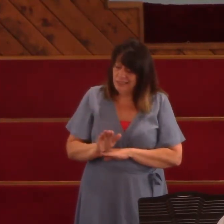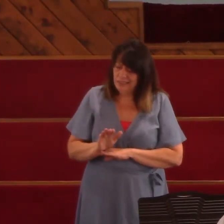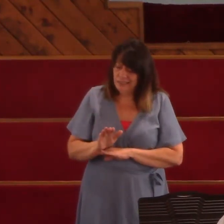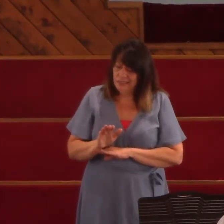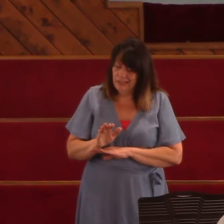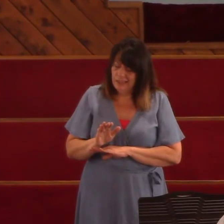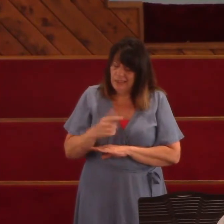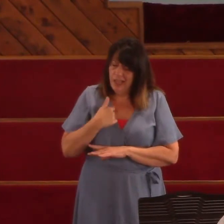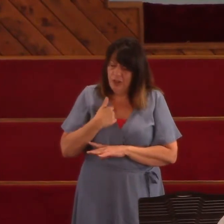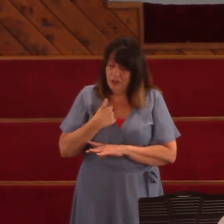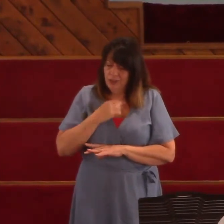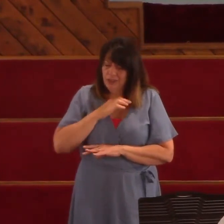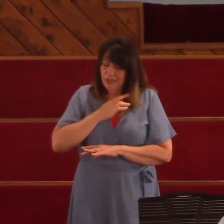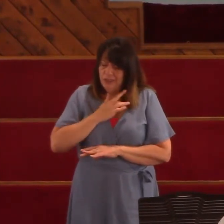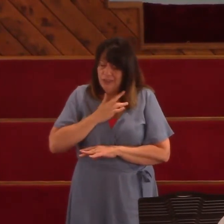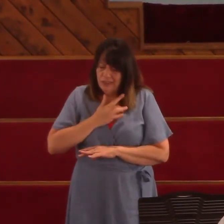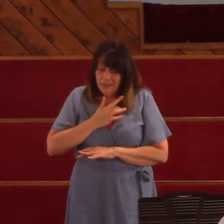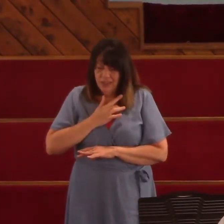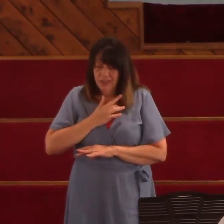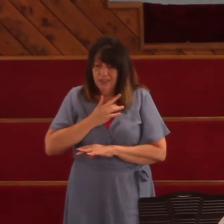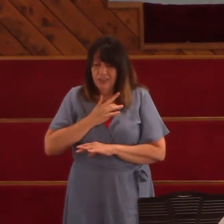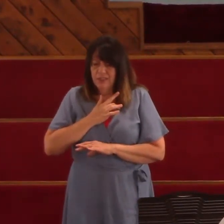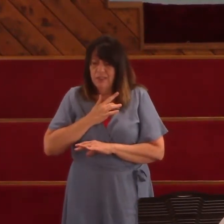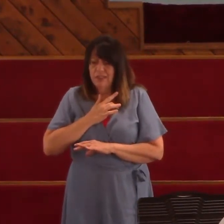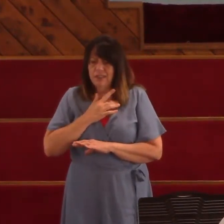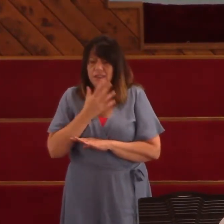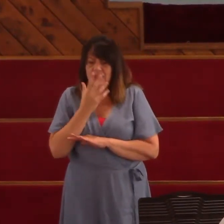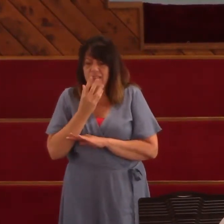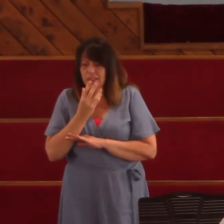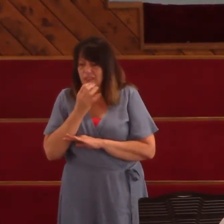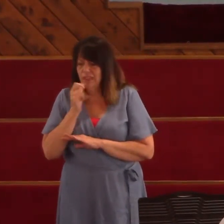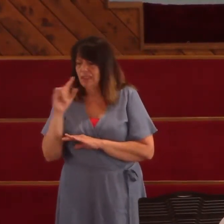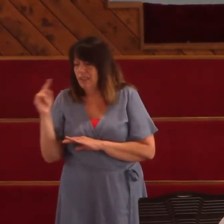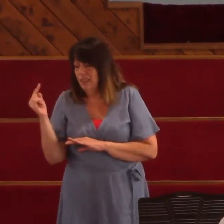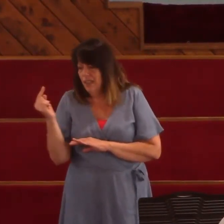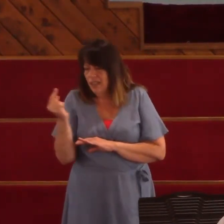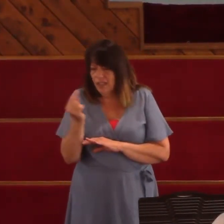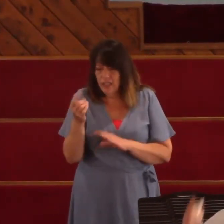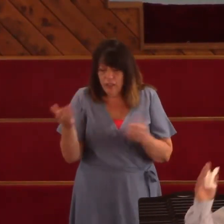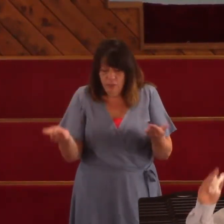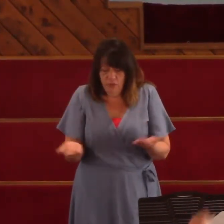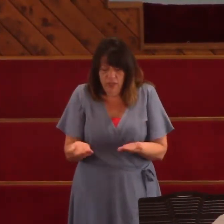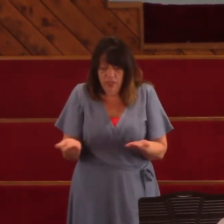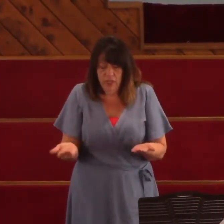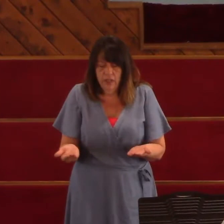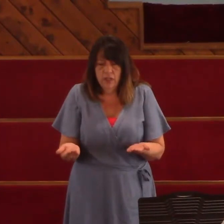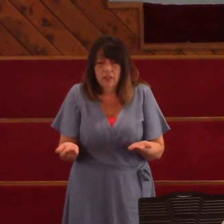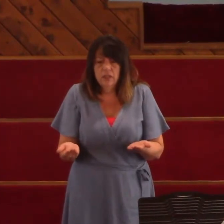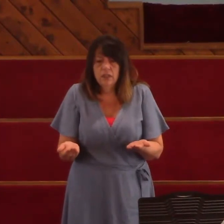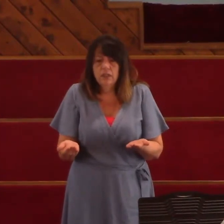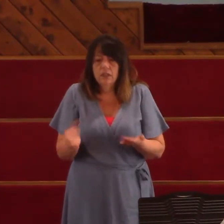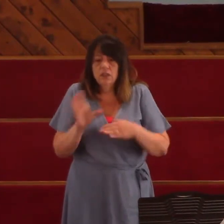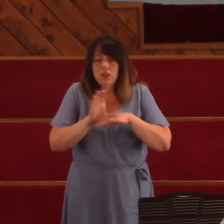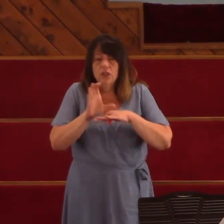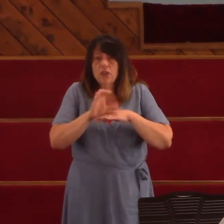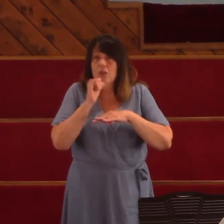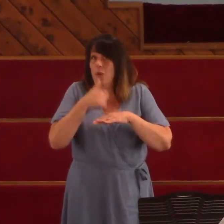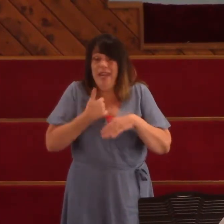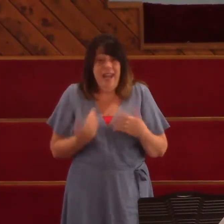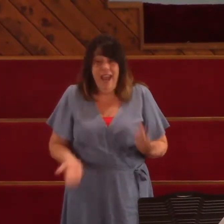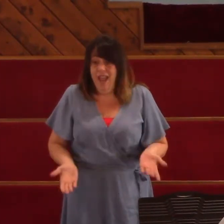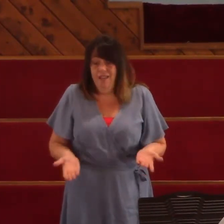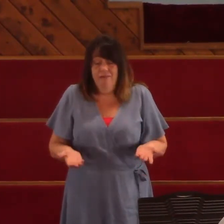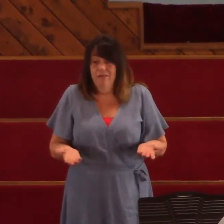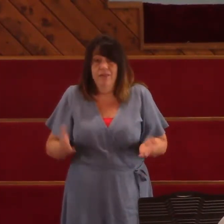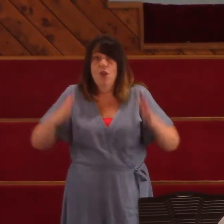away. And I slipped away over here to the church. There was no roof on the church at